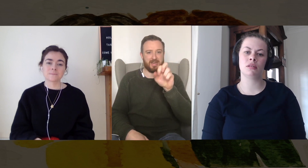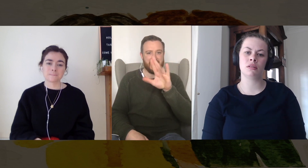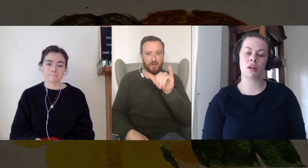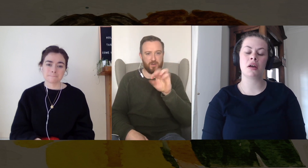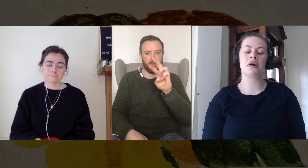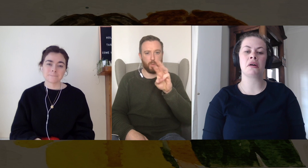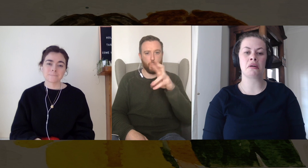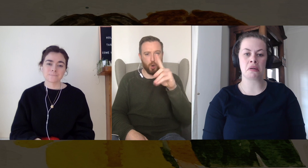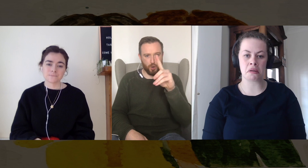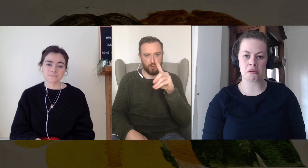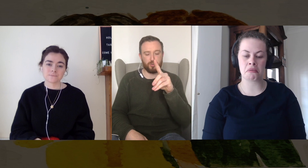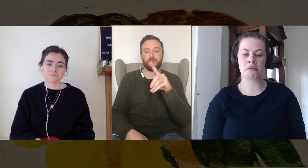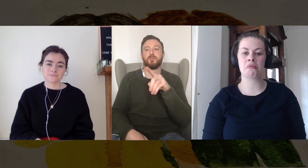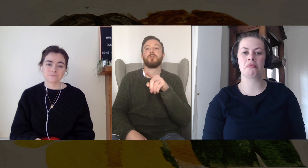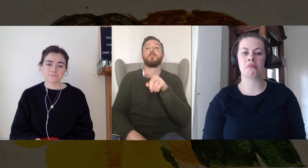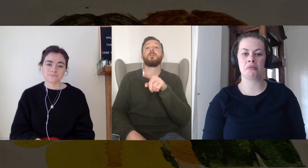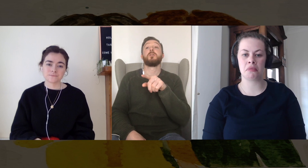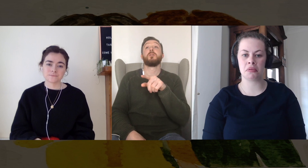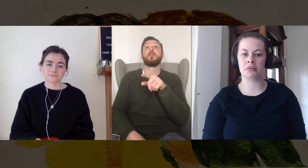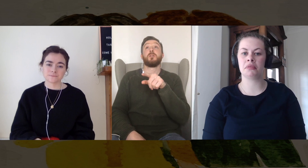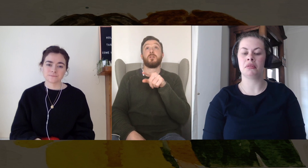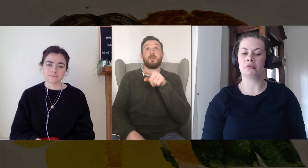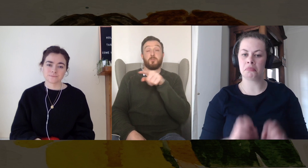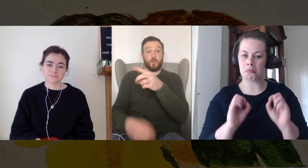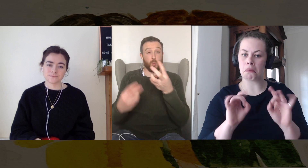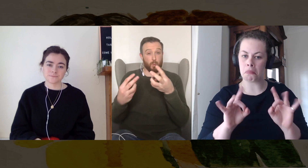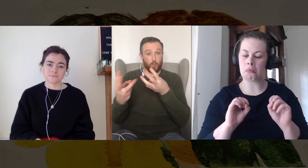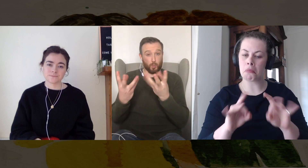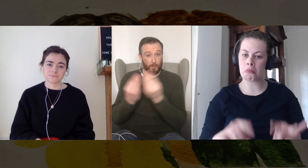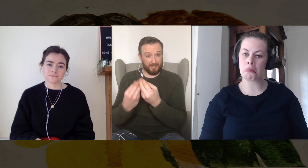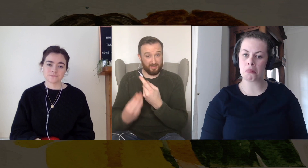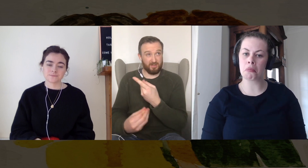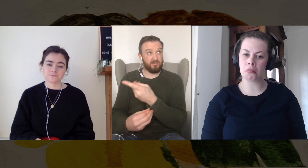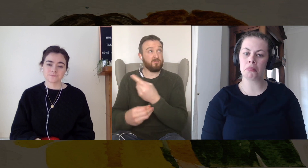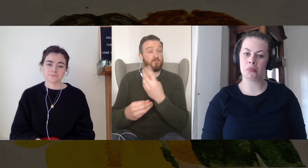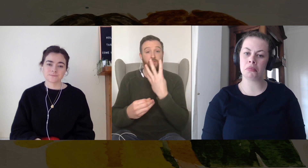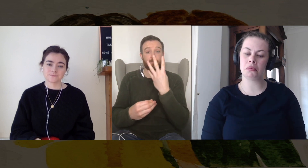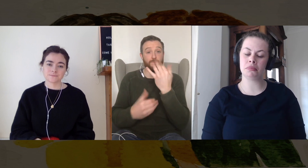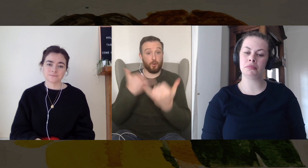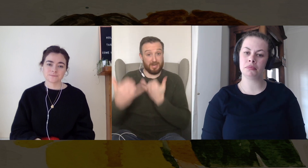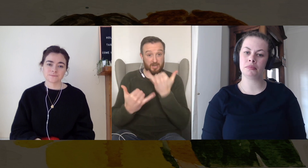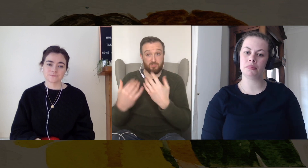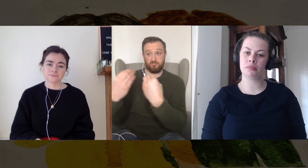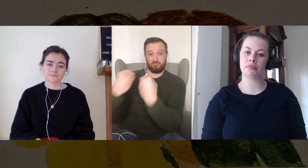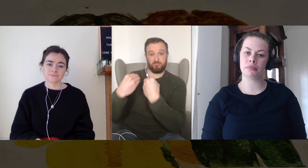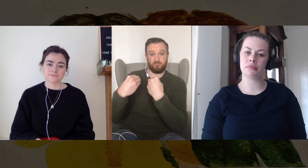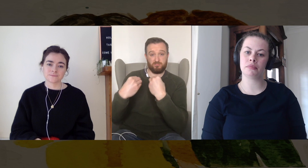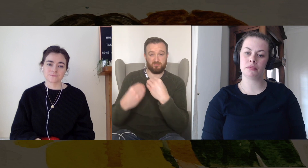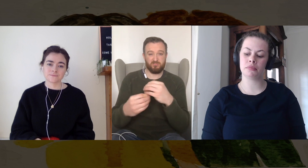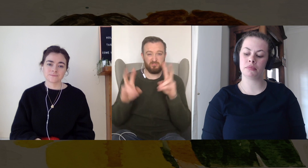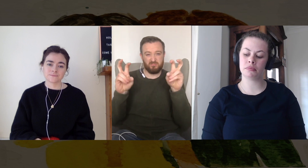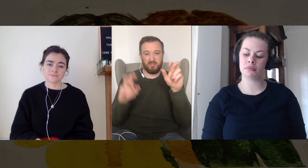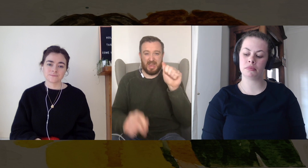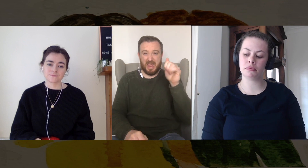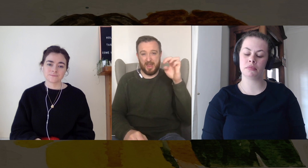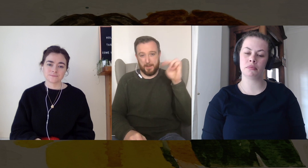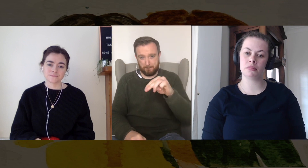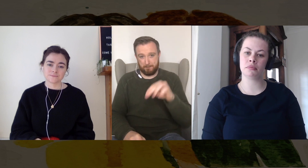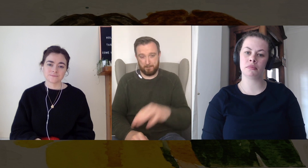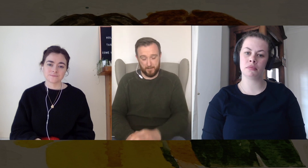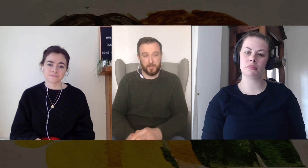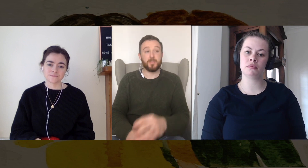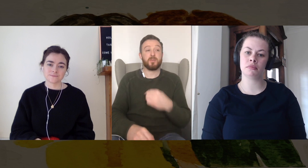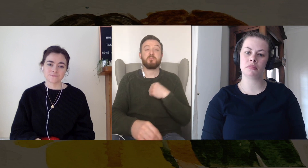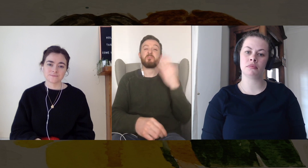is the name of the educational company, you could call it. Okay. So I've been doing that kind of for the last 4 years